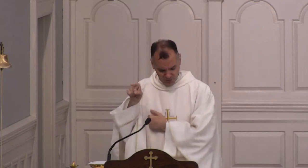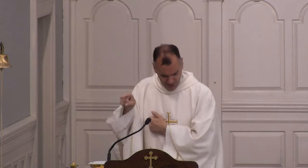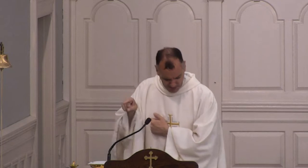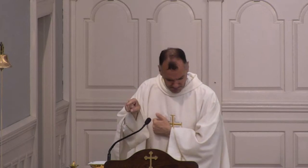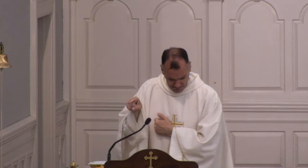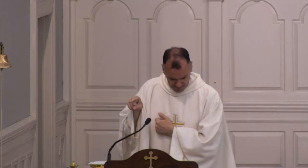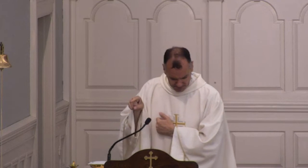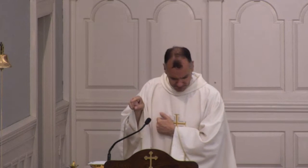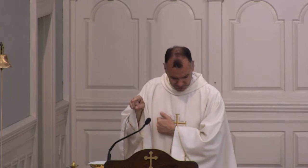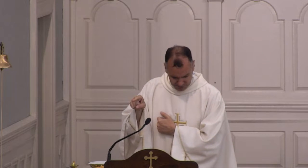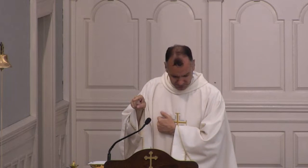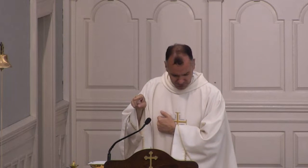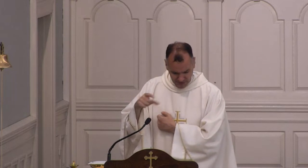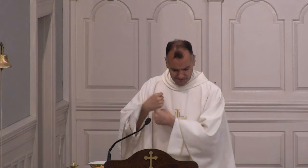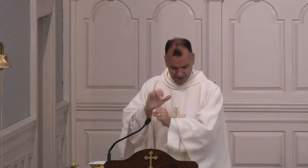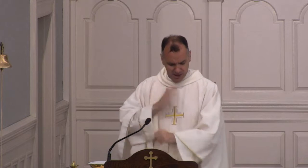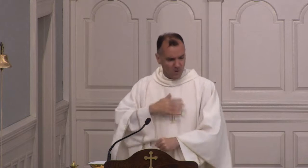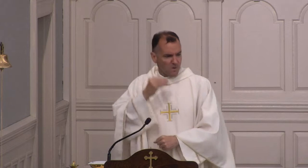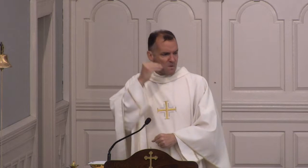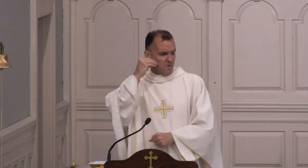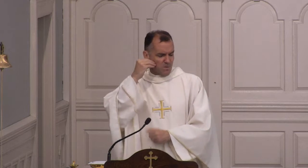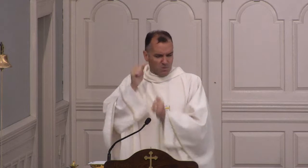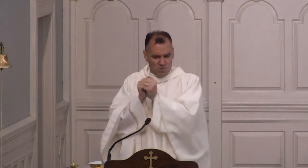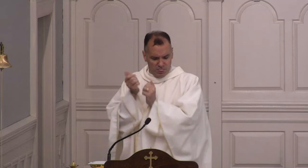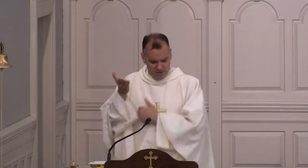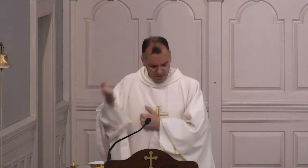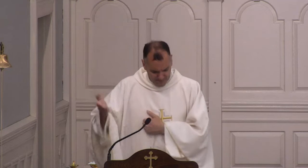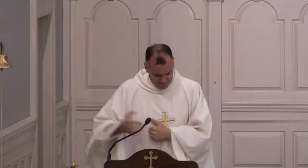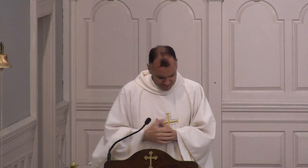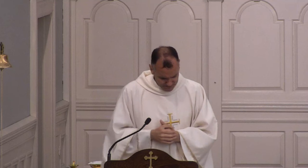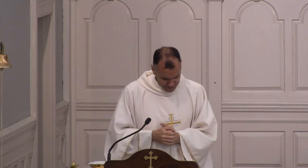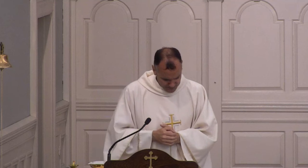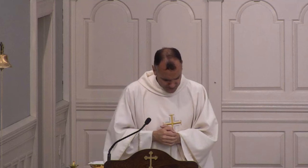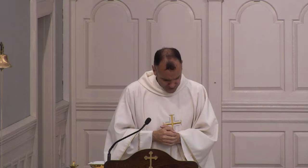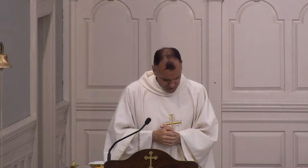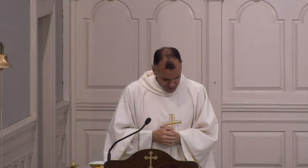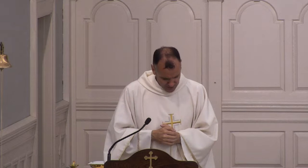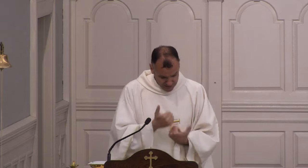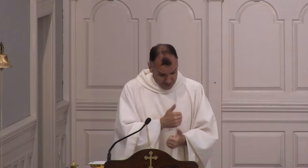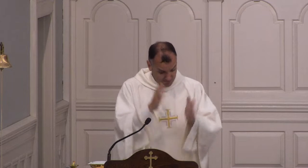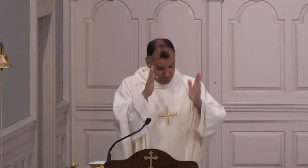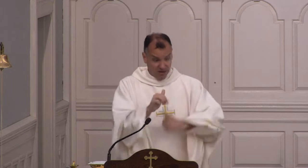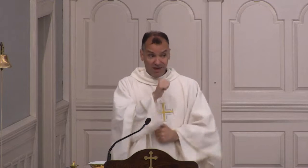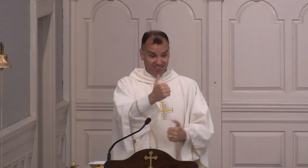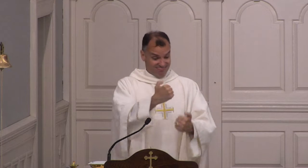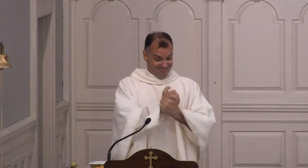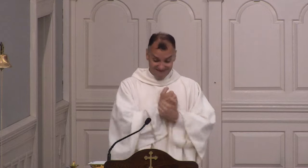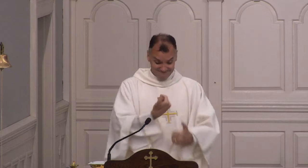And we will come to him and make our dwelling with him.